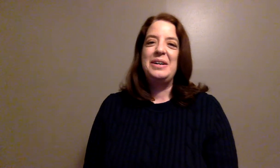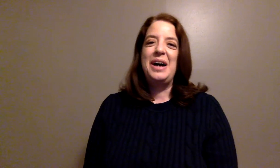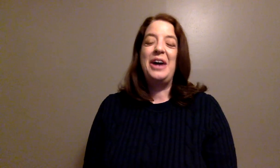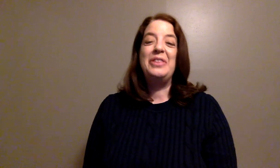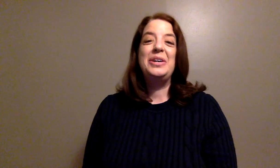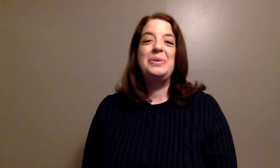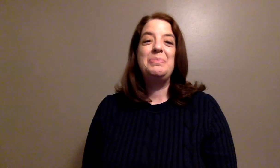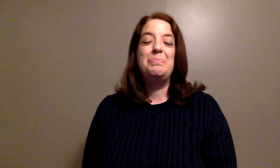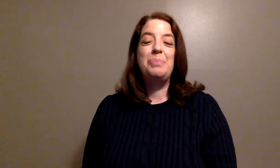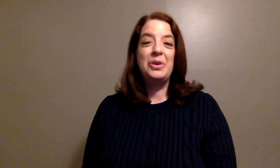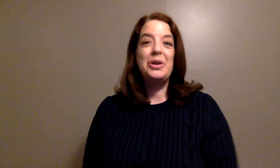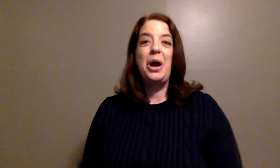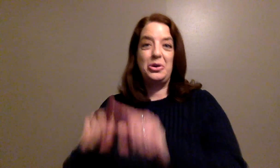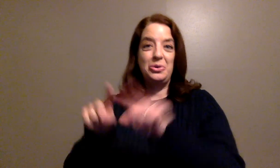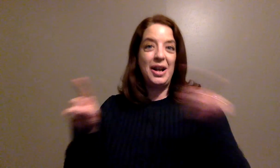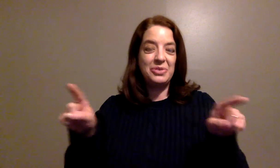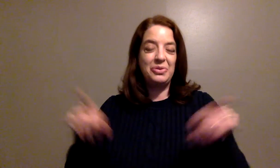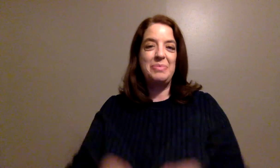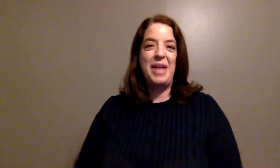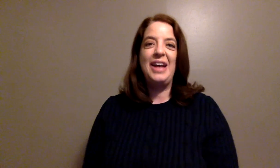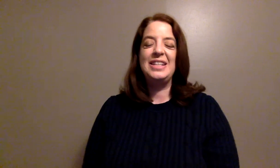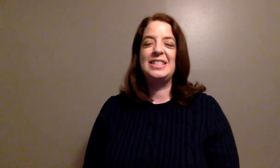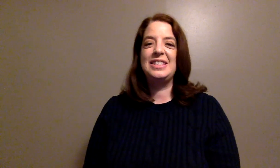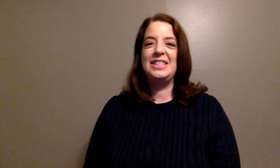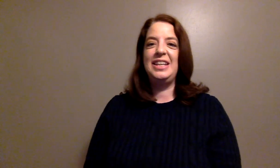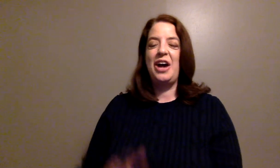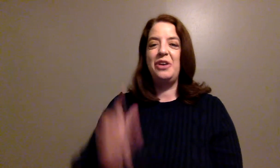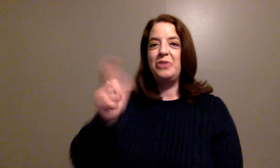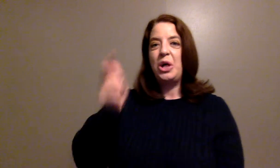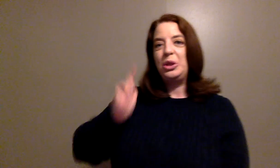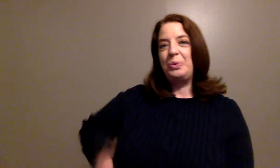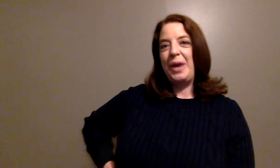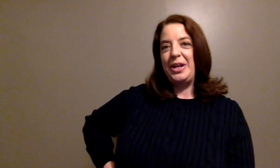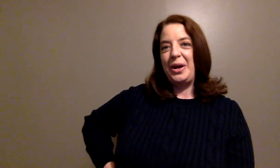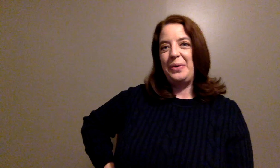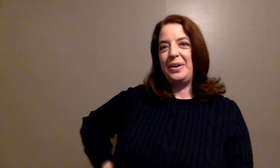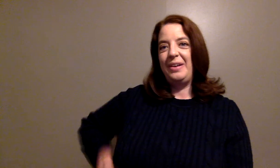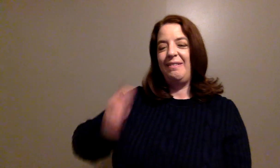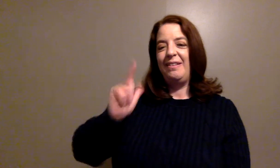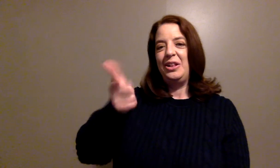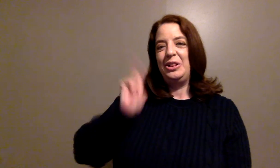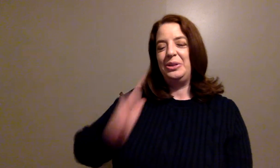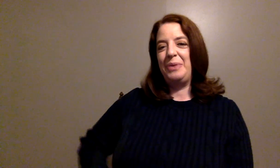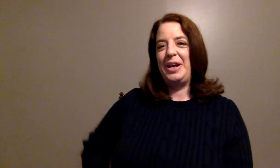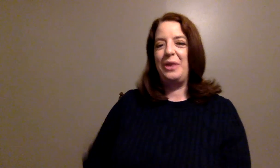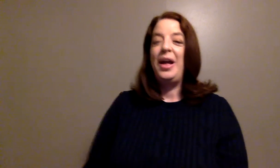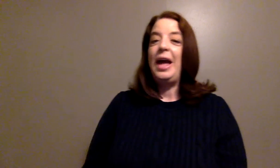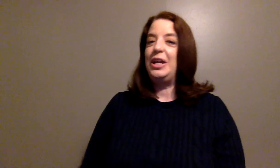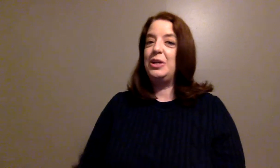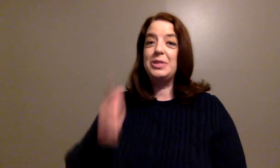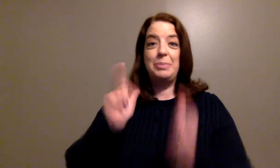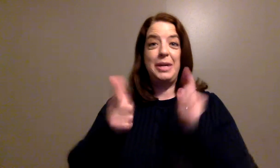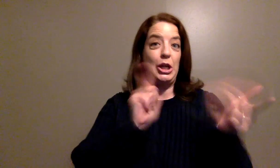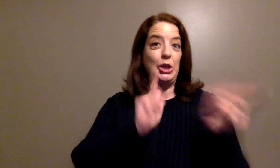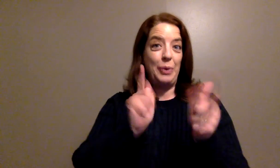On the border across from that is the city of Laredo. Laredo. It used to be